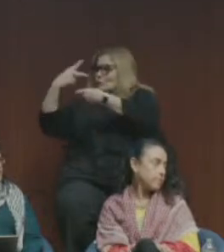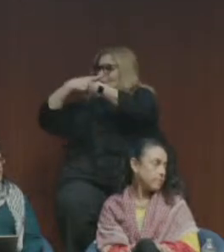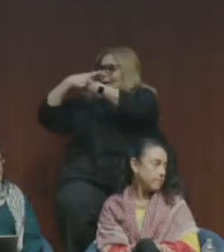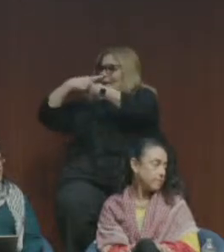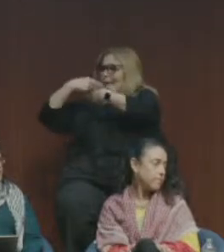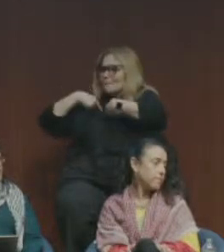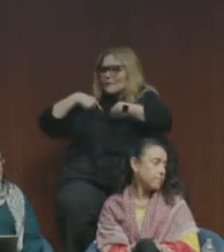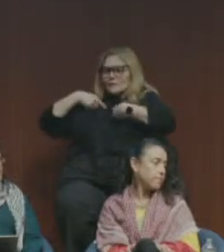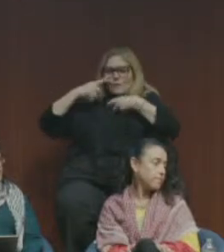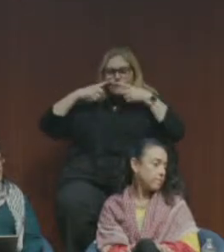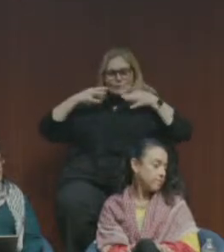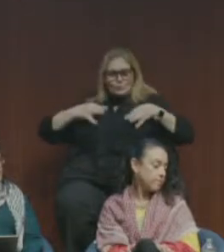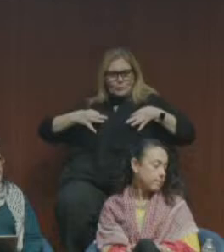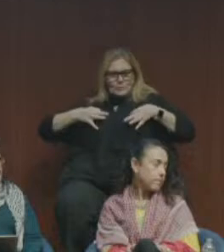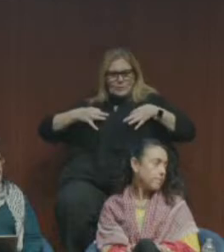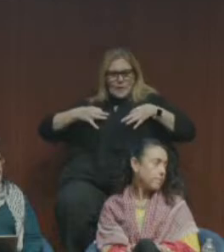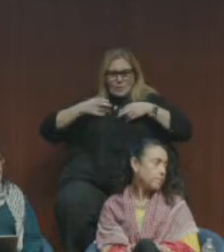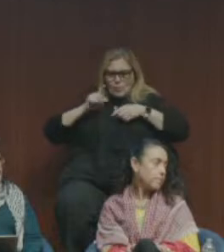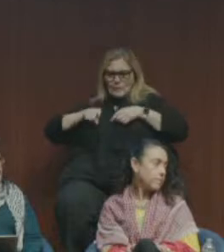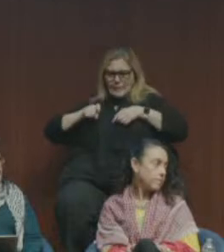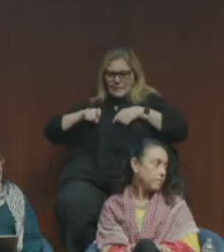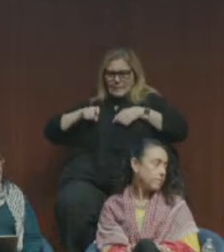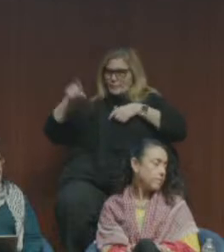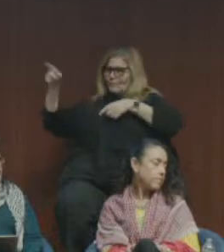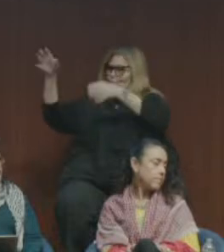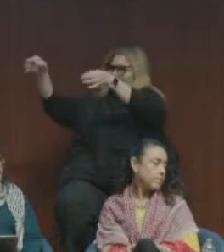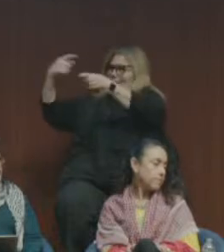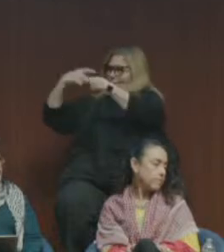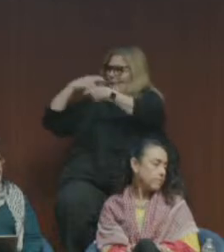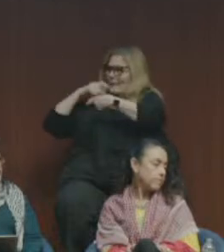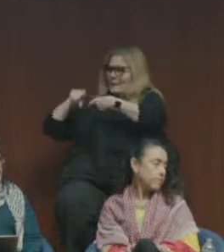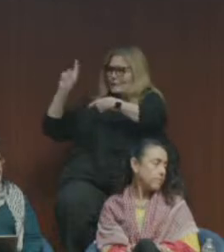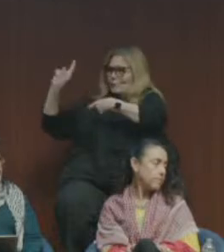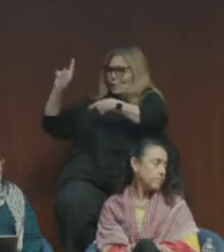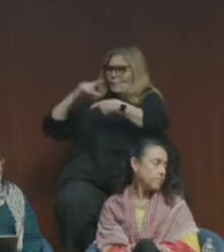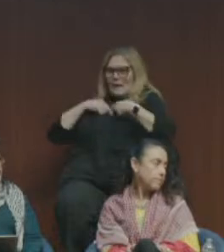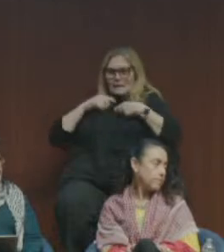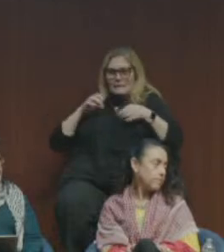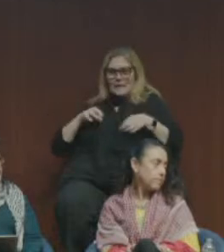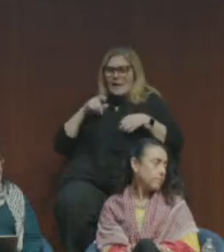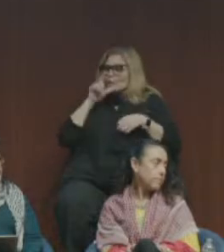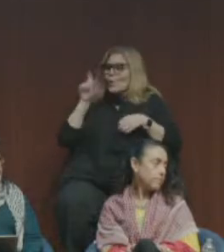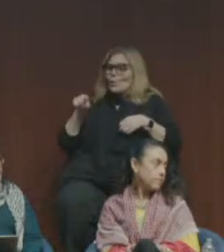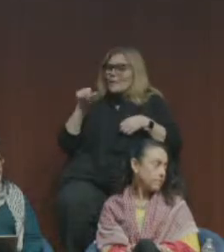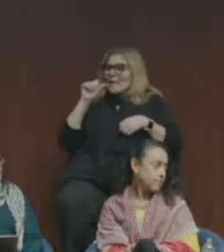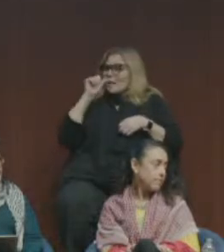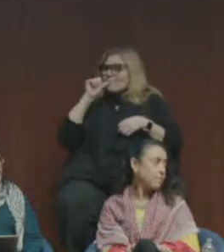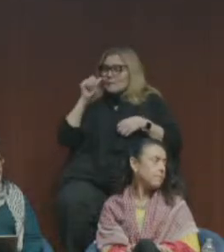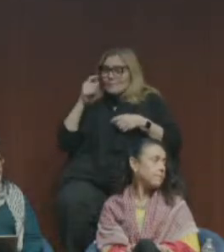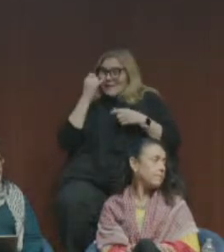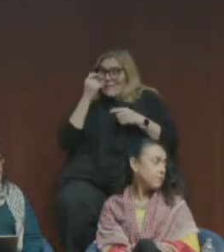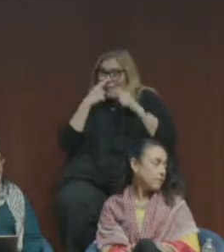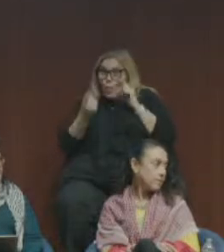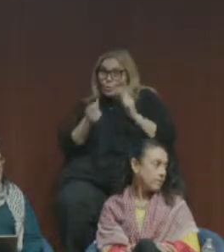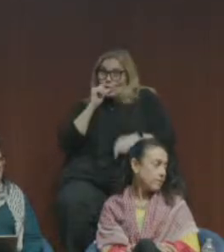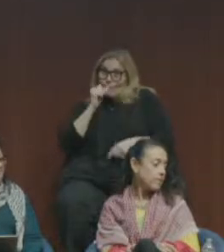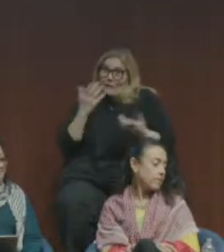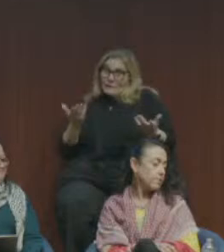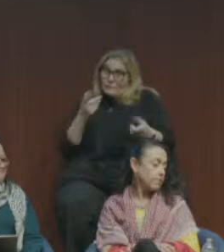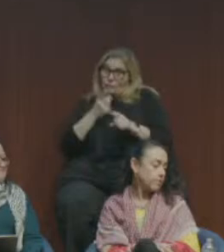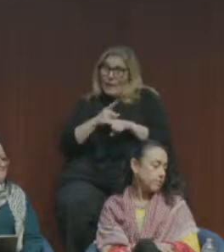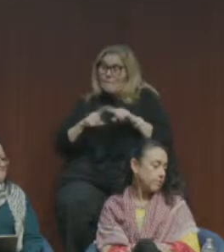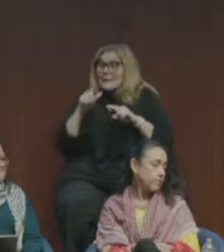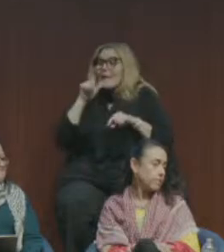to determine what we need, right? From her example, we don't need peanut butter if we're allergic to it, right? But we